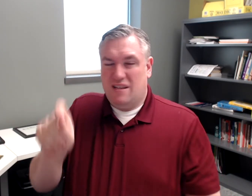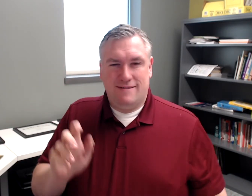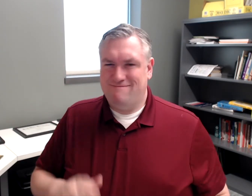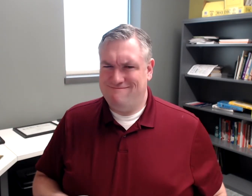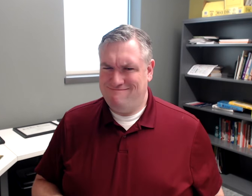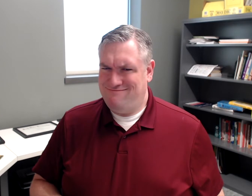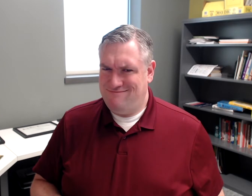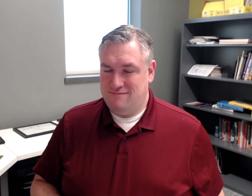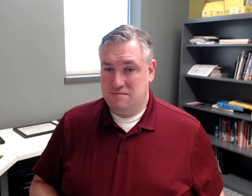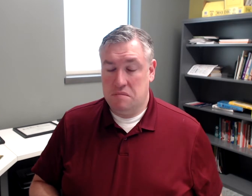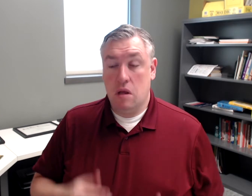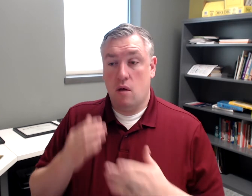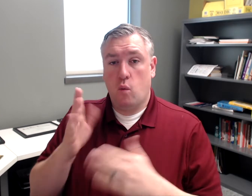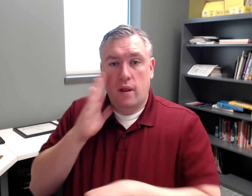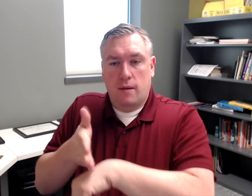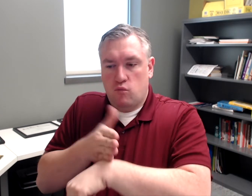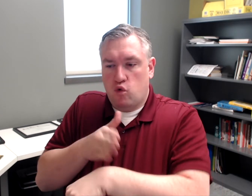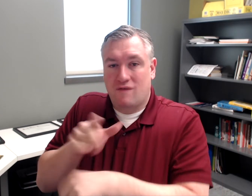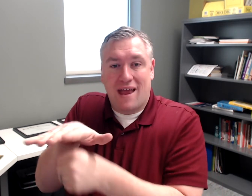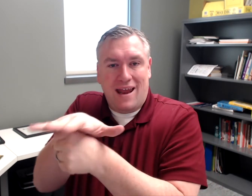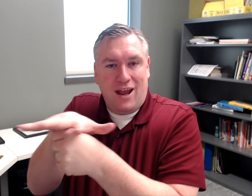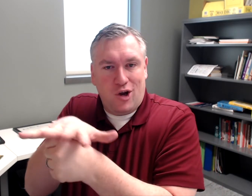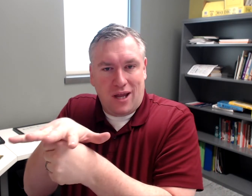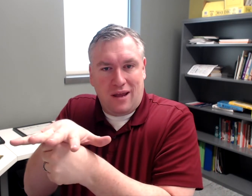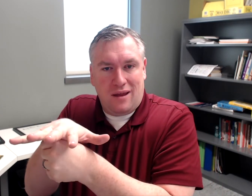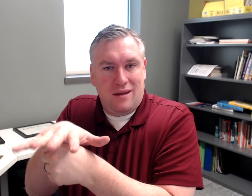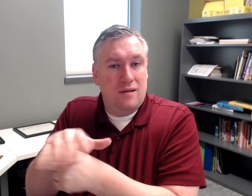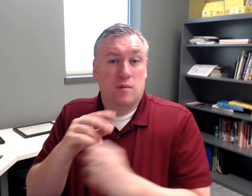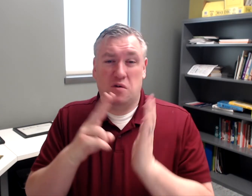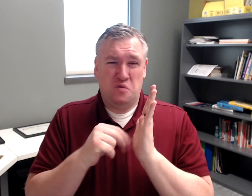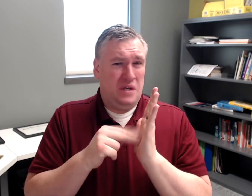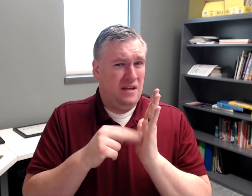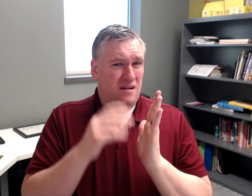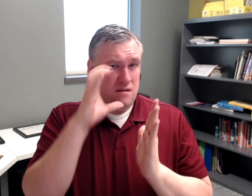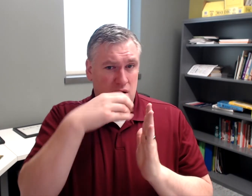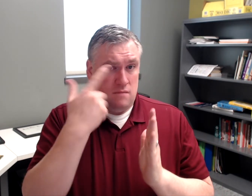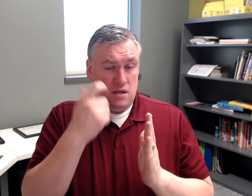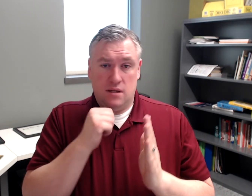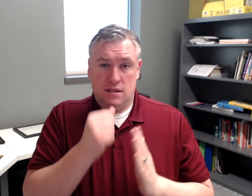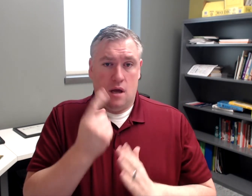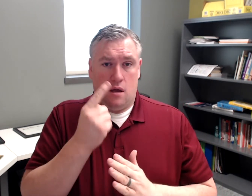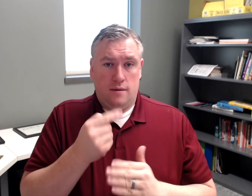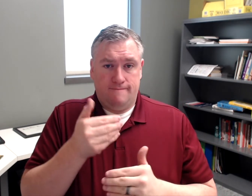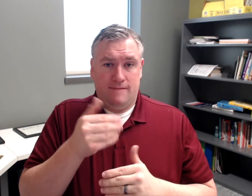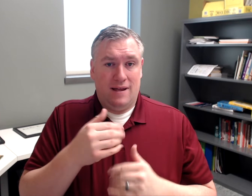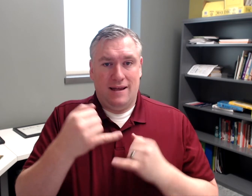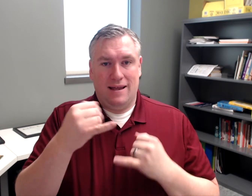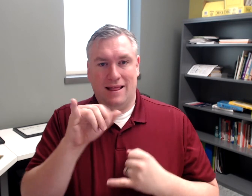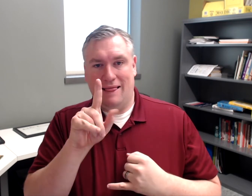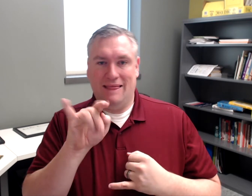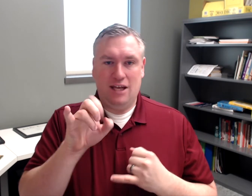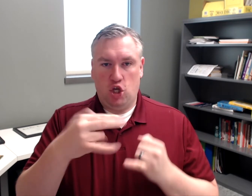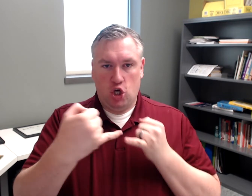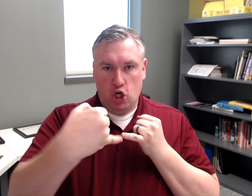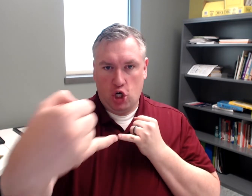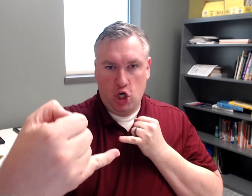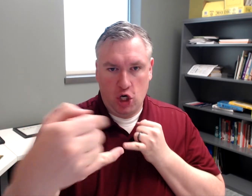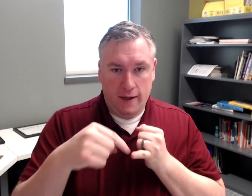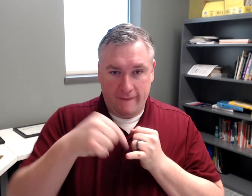that's it. That's what causes improvement. No, it improves an area. And reading is odd because it's not linear. It's not